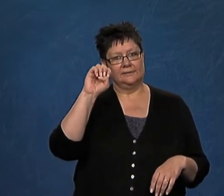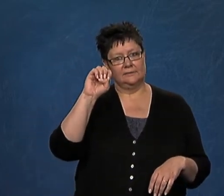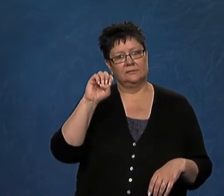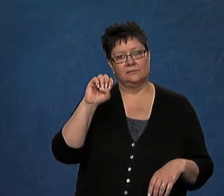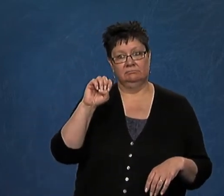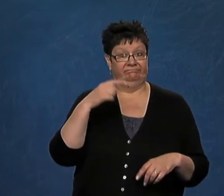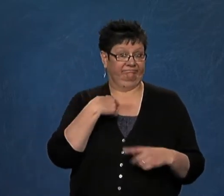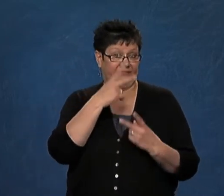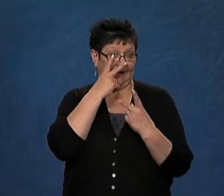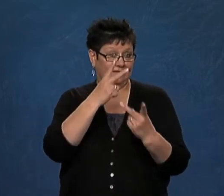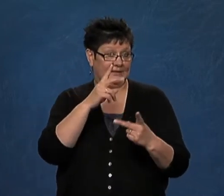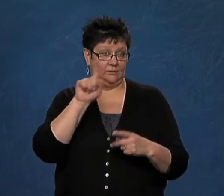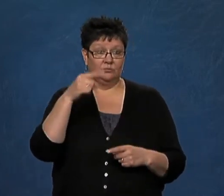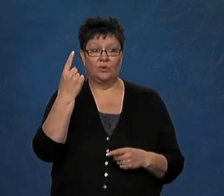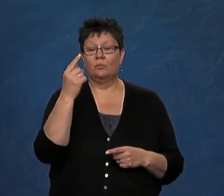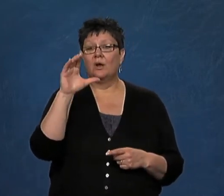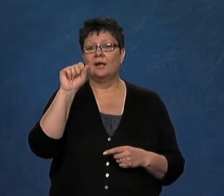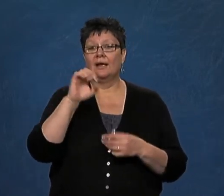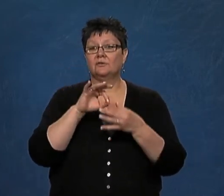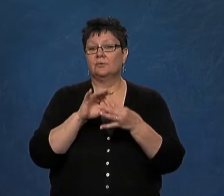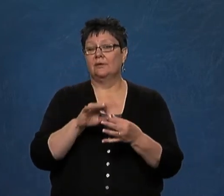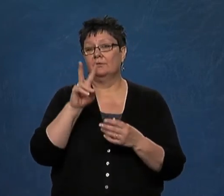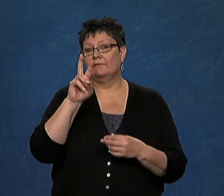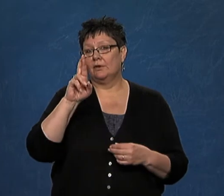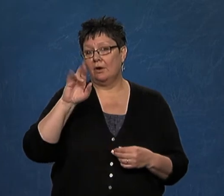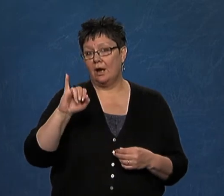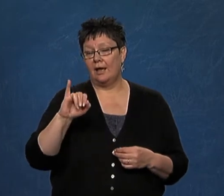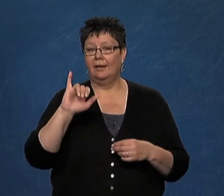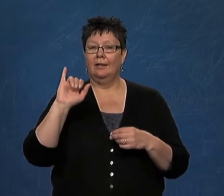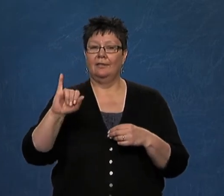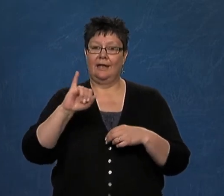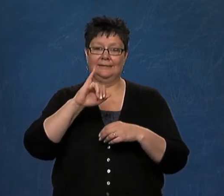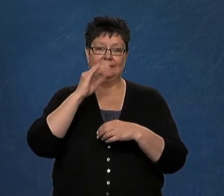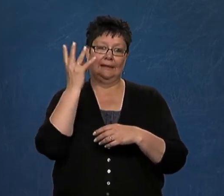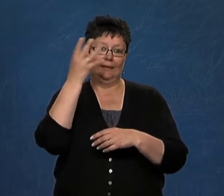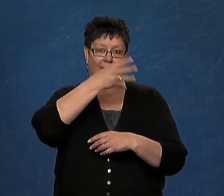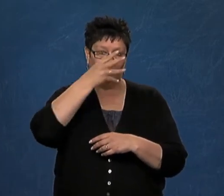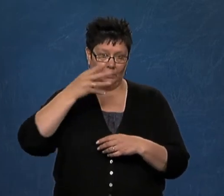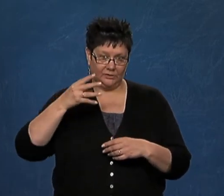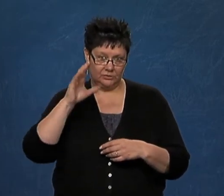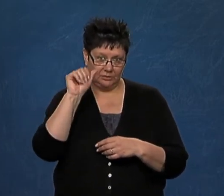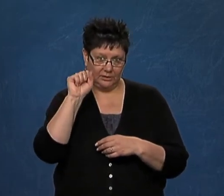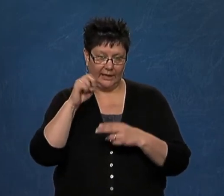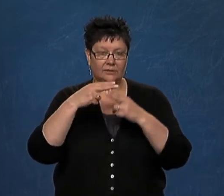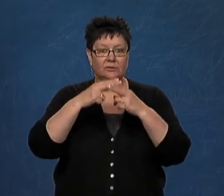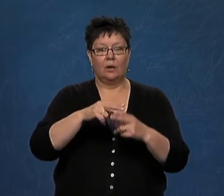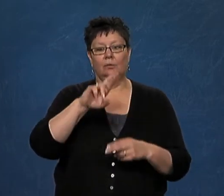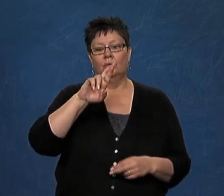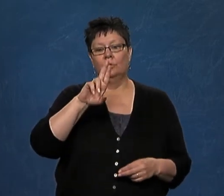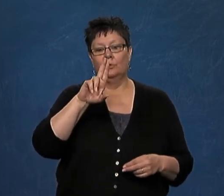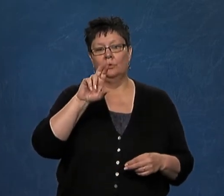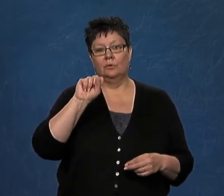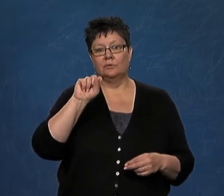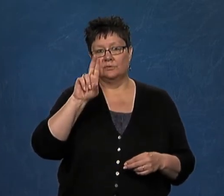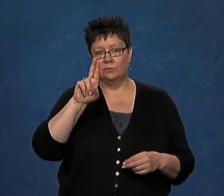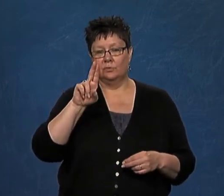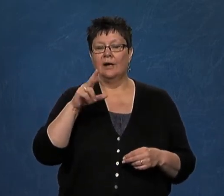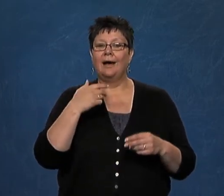There's only one case that I've seen related to VRI, which is an immigration case,